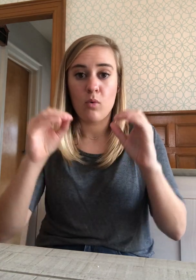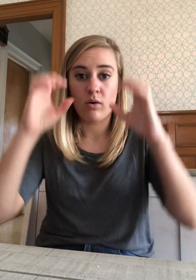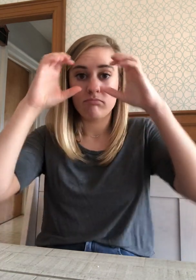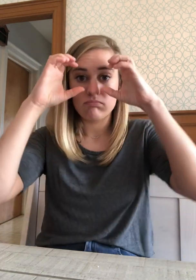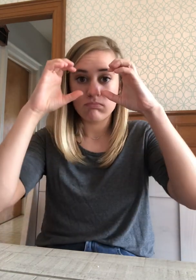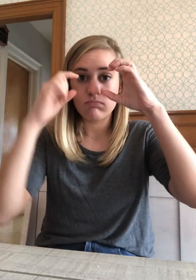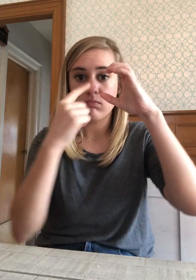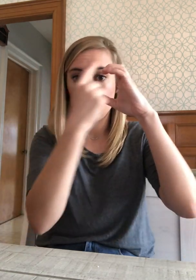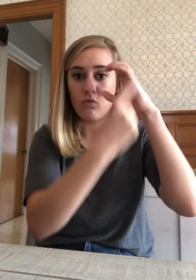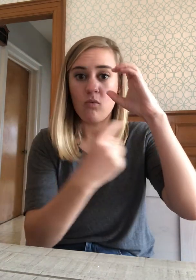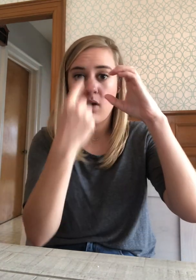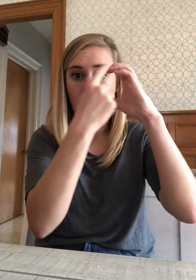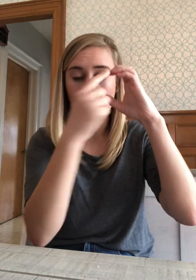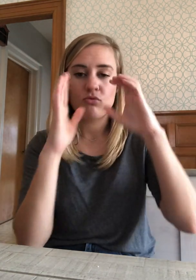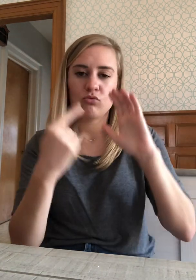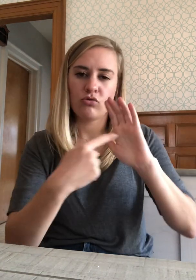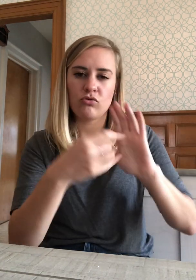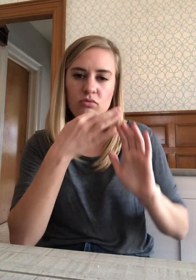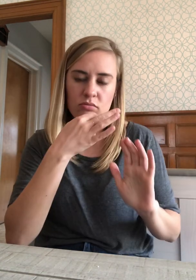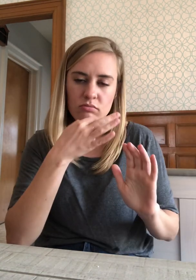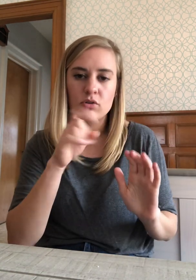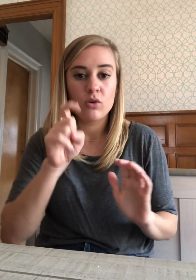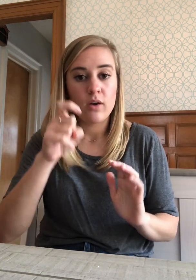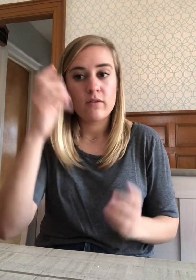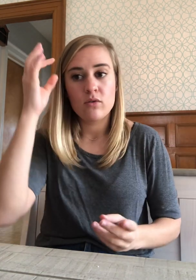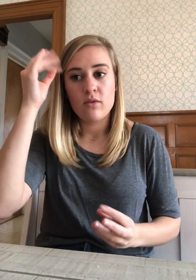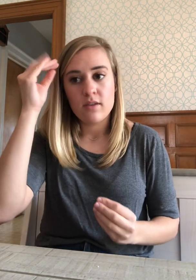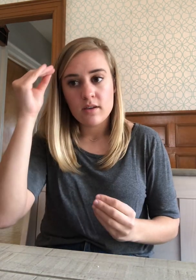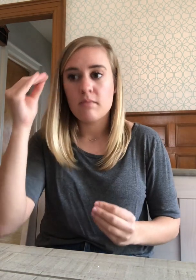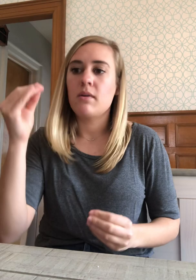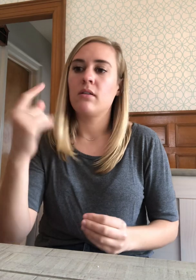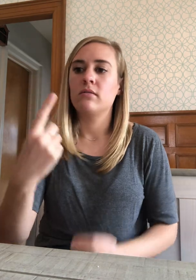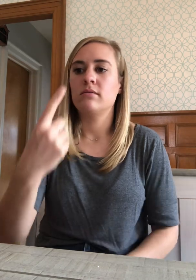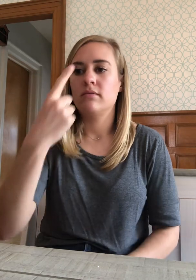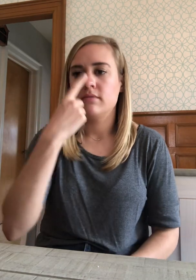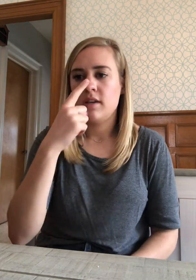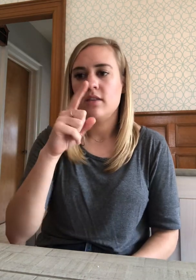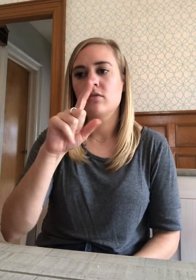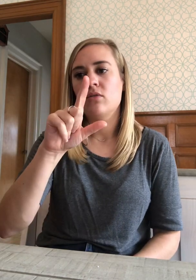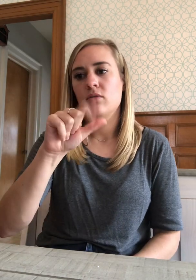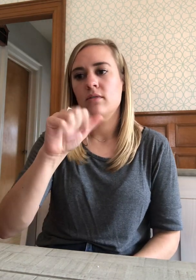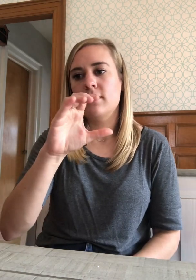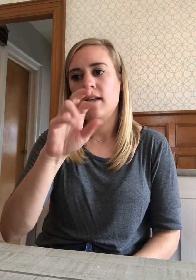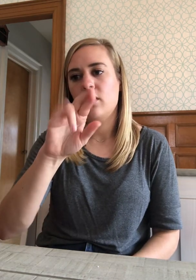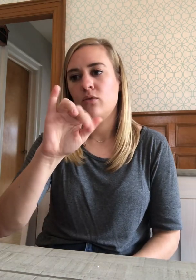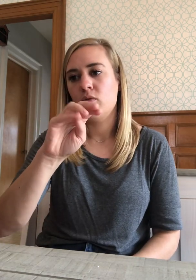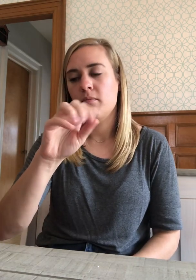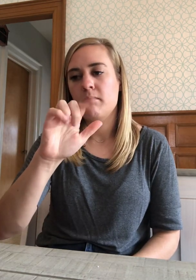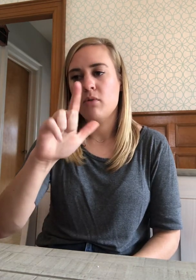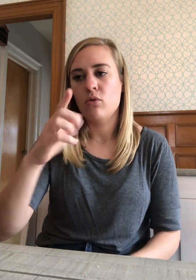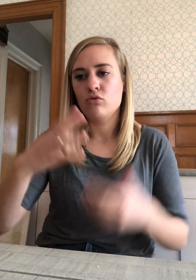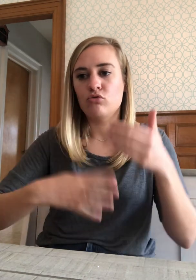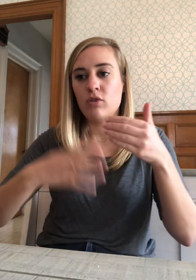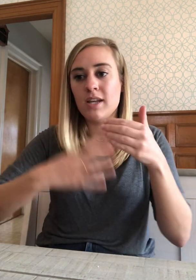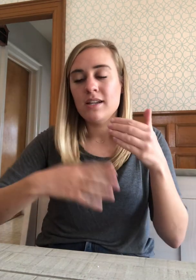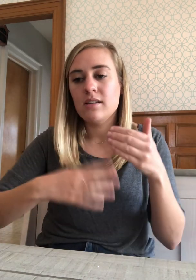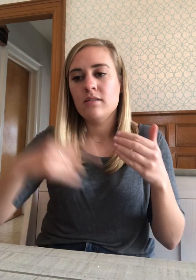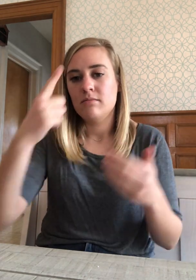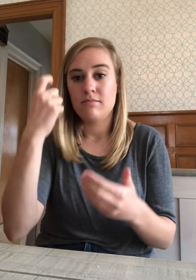minute. You need to consider nasolacrimal drainage because the frontal sinuses may not be able to drain if that nasolacrimal